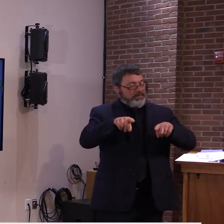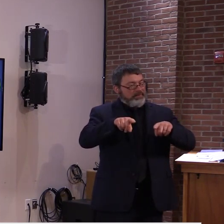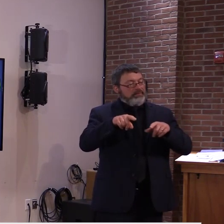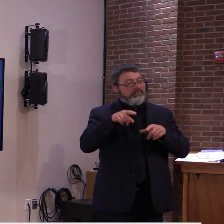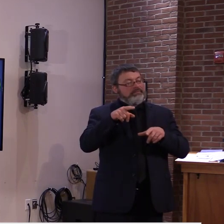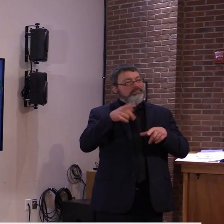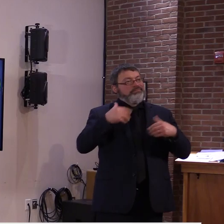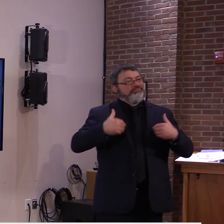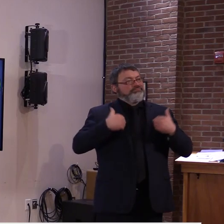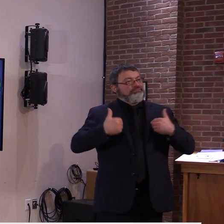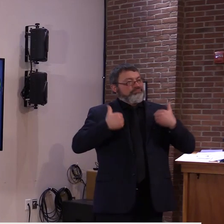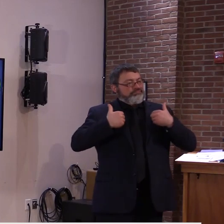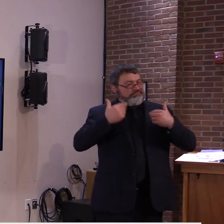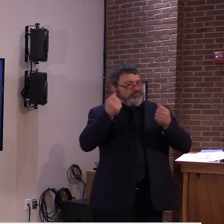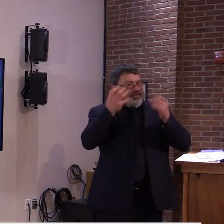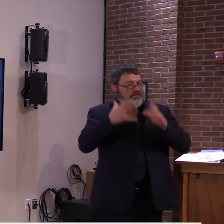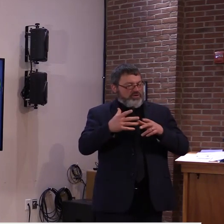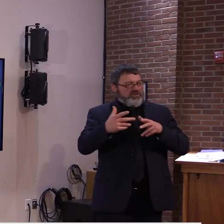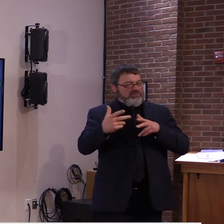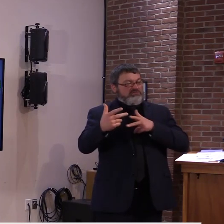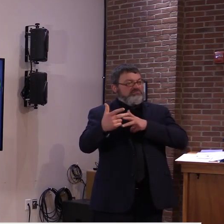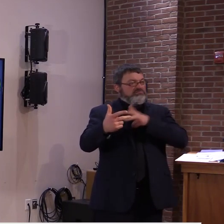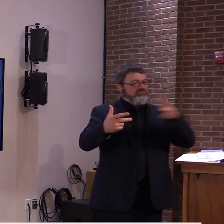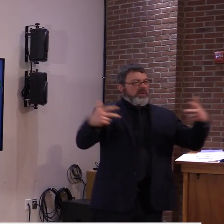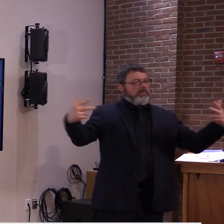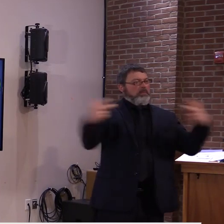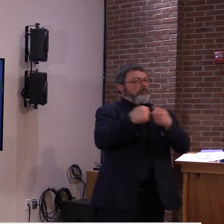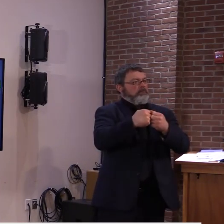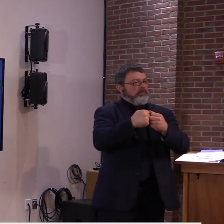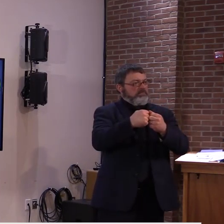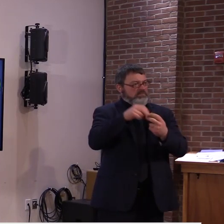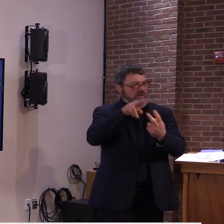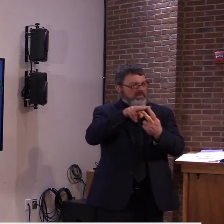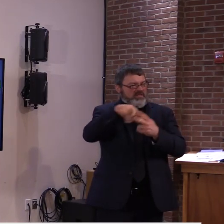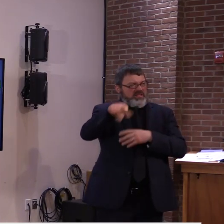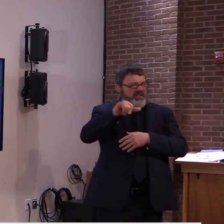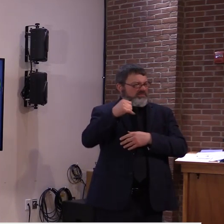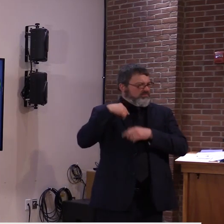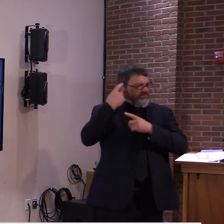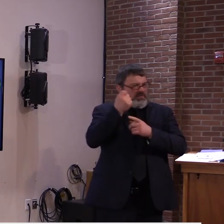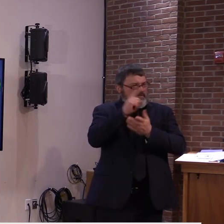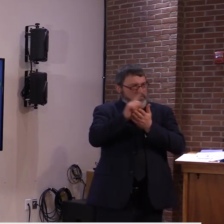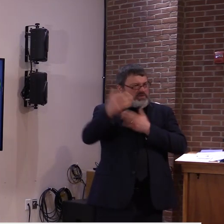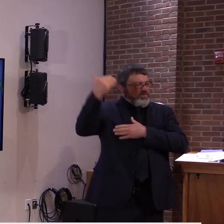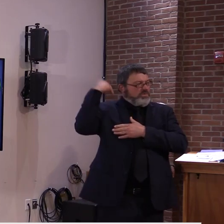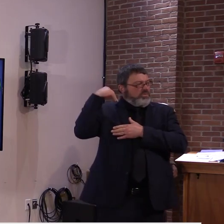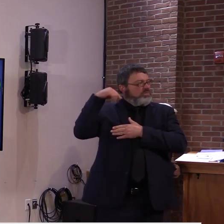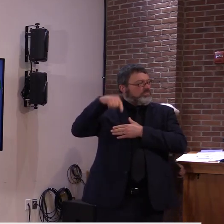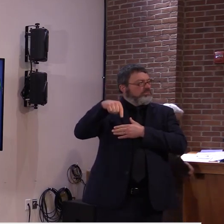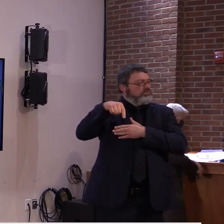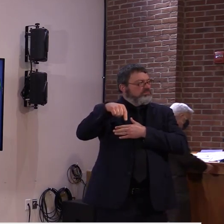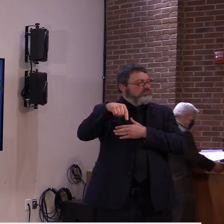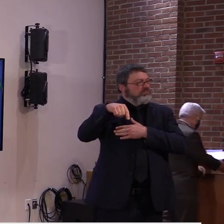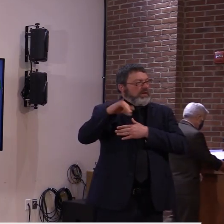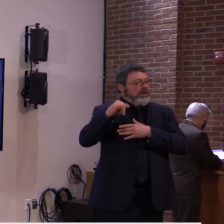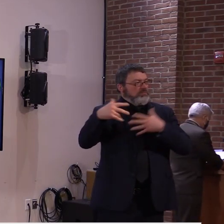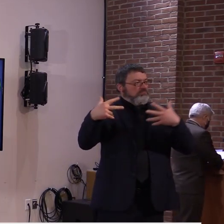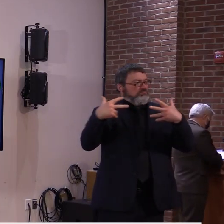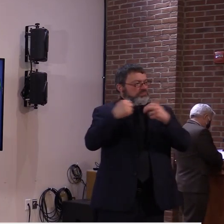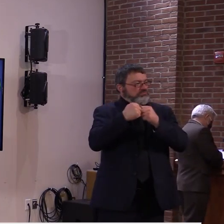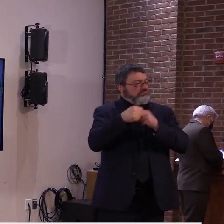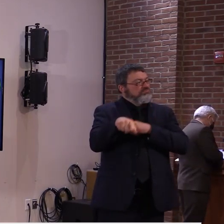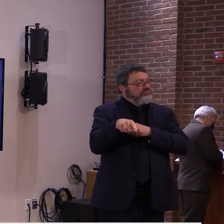on Route 7 in Chittenden County and killed an elderly Vermont couple. Because of a complaint by the state attorney,